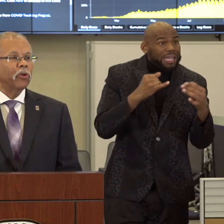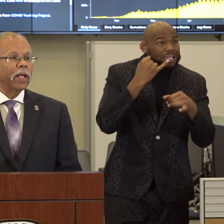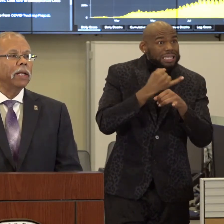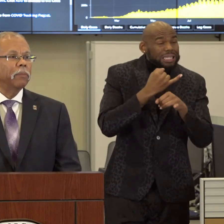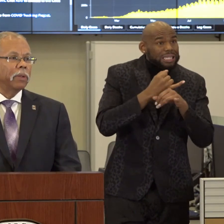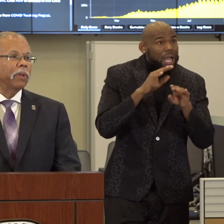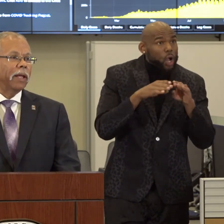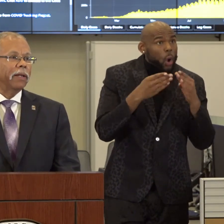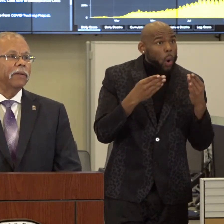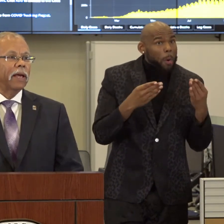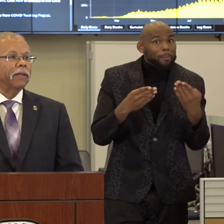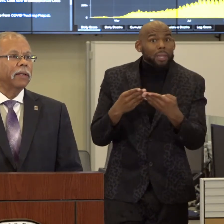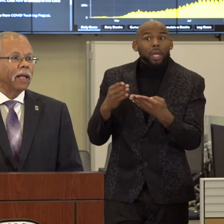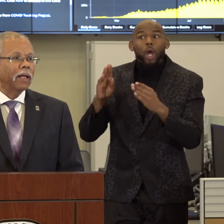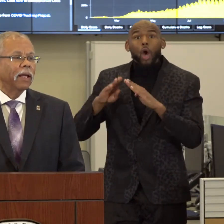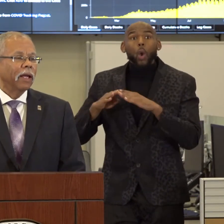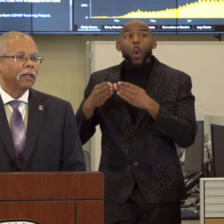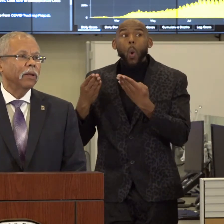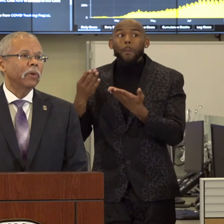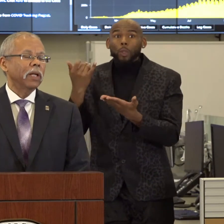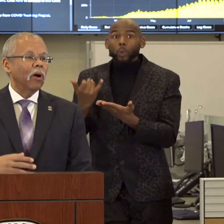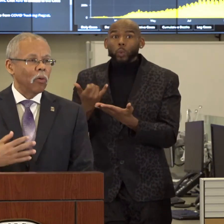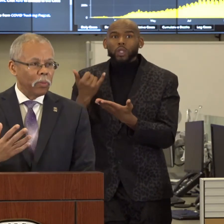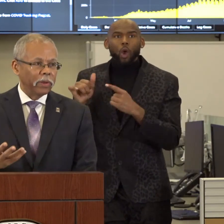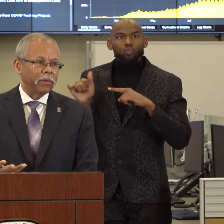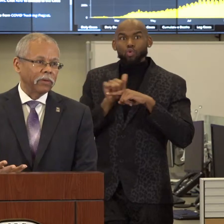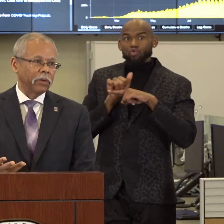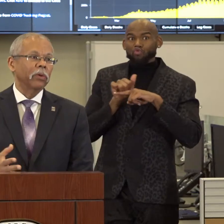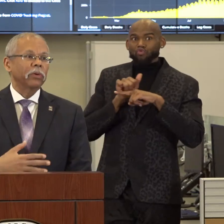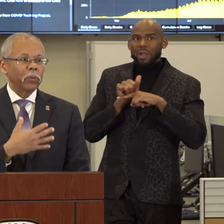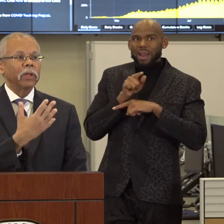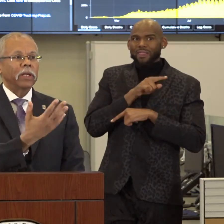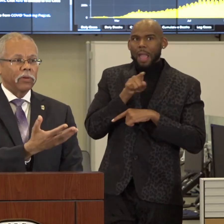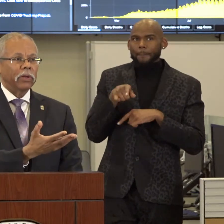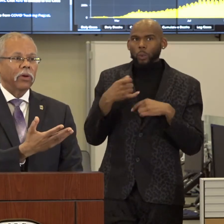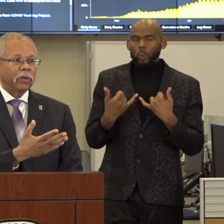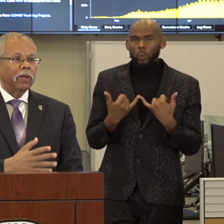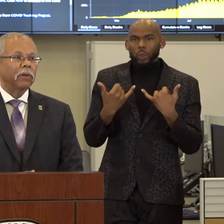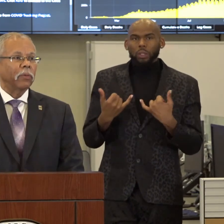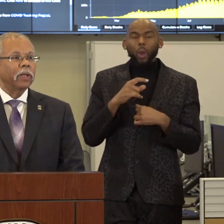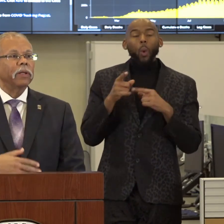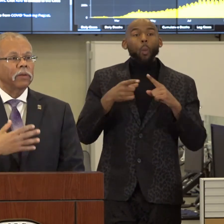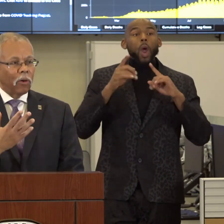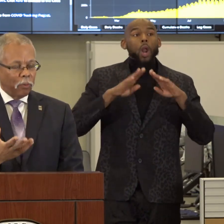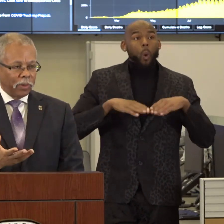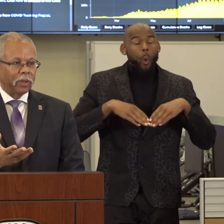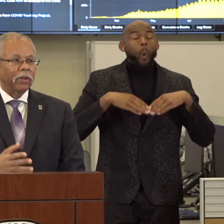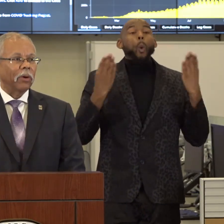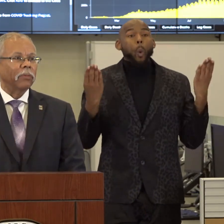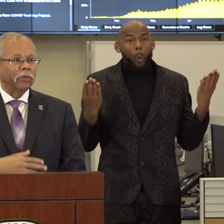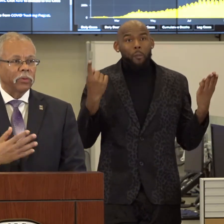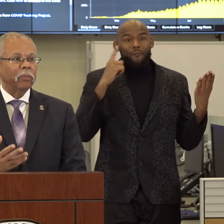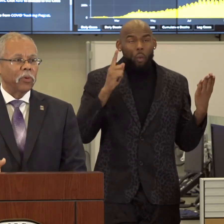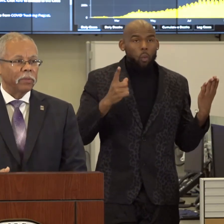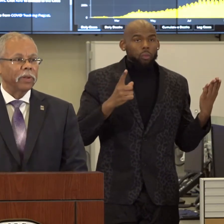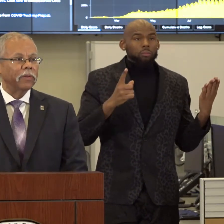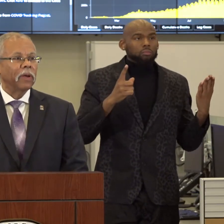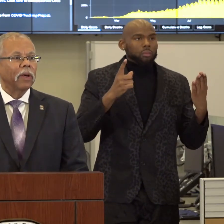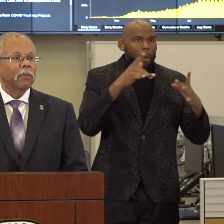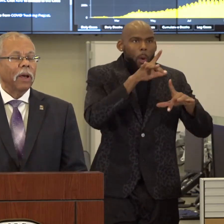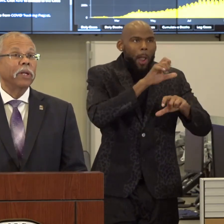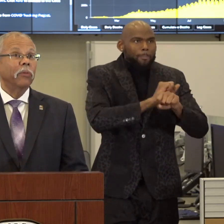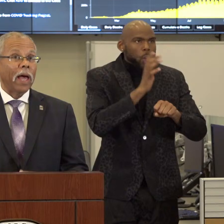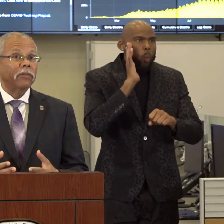today. We're training people at that site today. And then when it opens, we'll give you a notice that when it's open, to